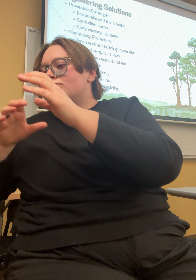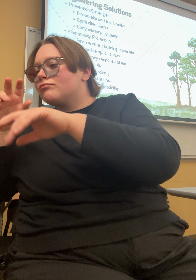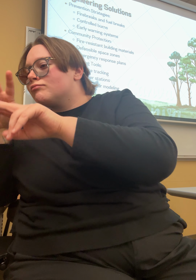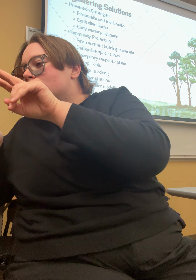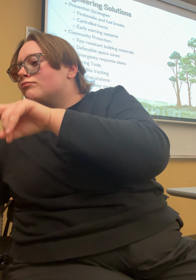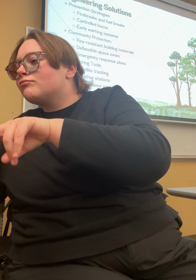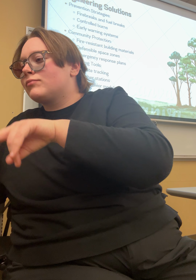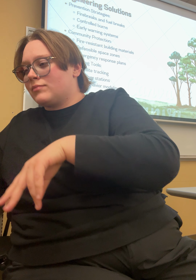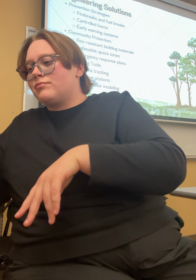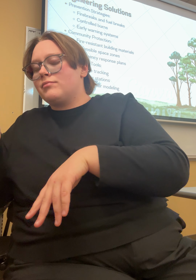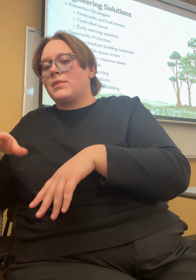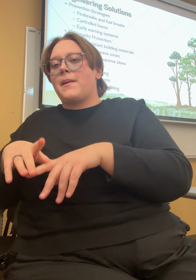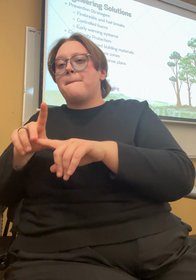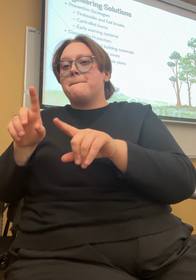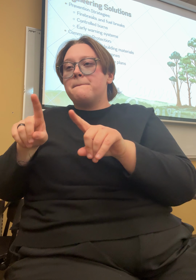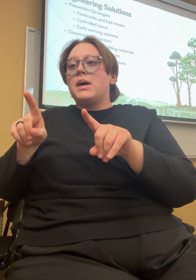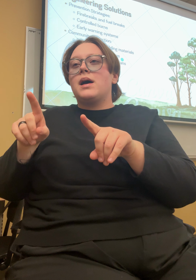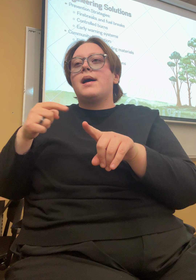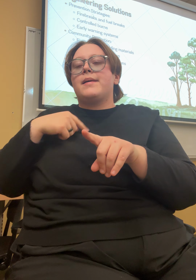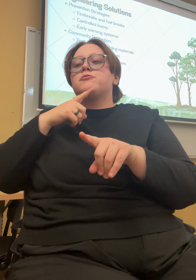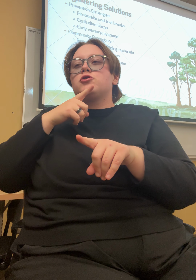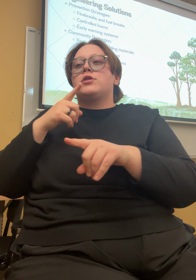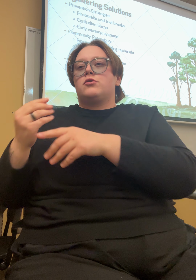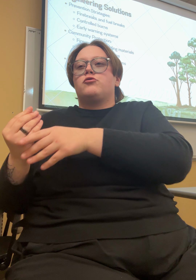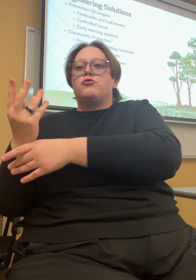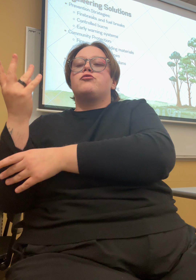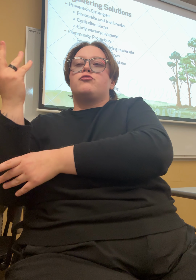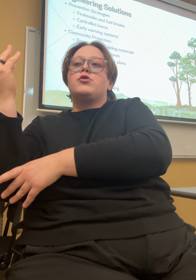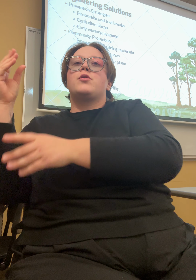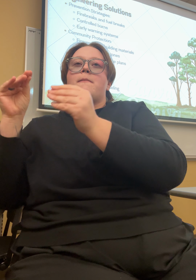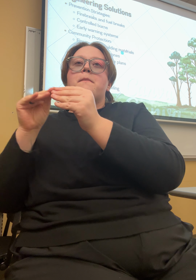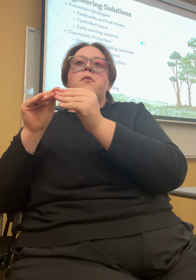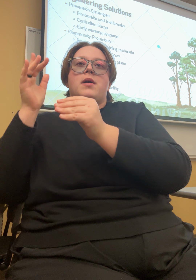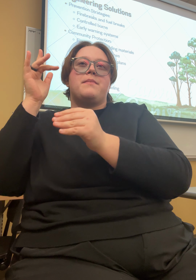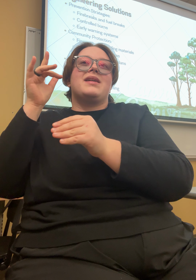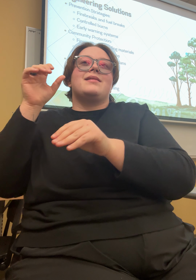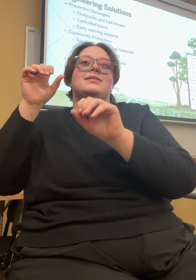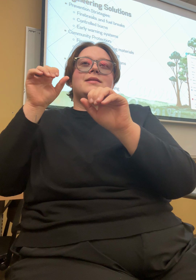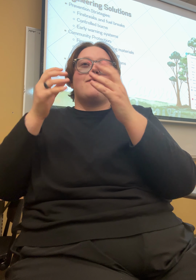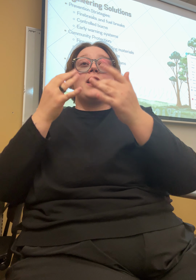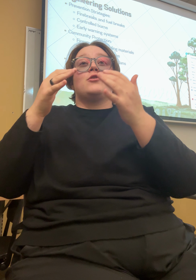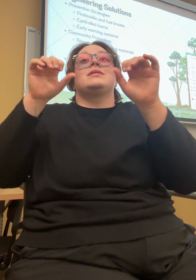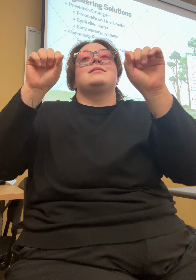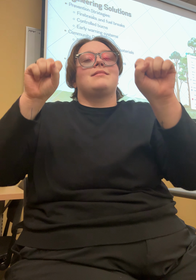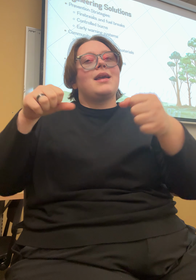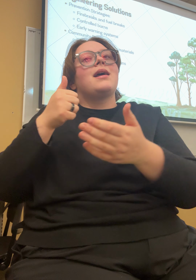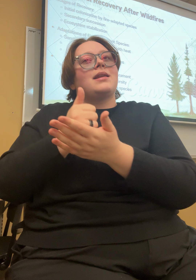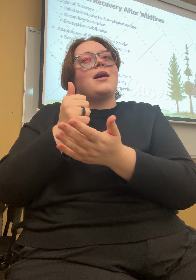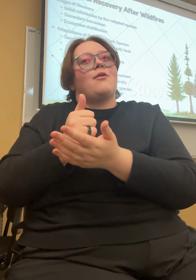it does bring nutrients back to crops and everything, so. Yeah, that was